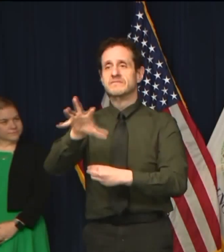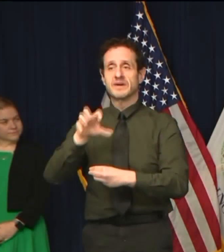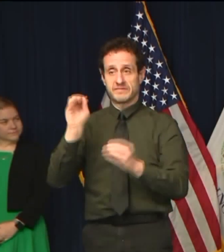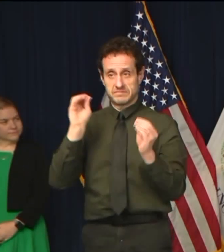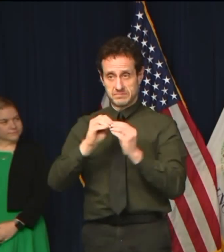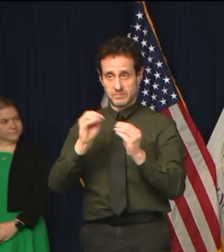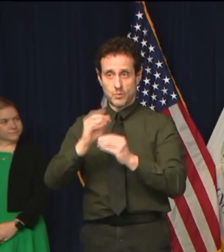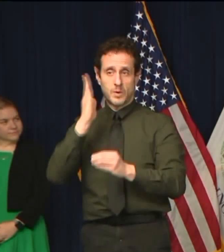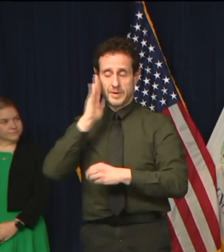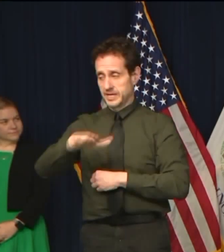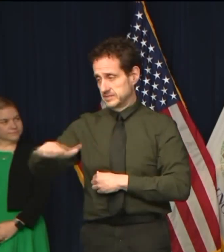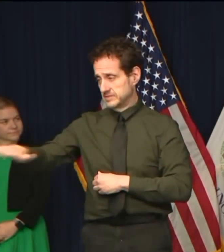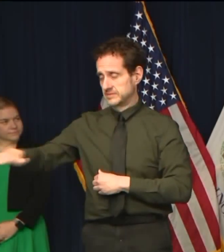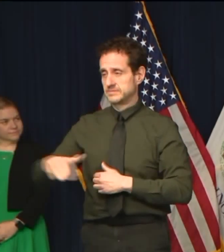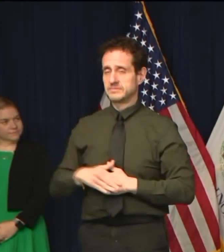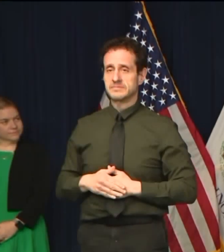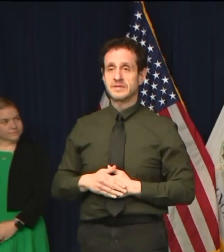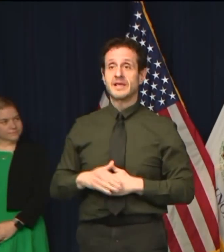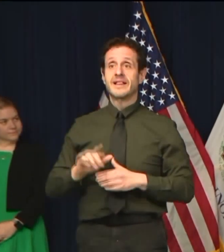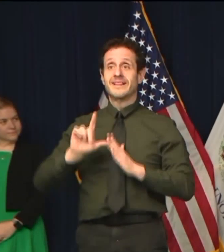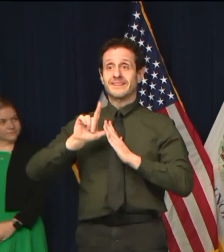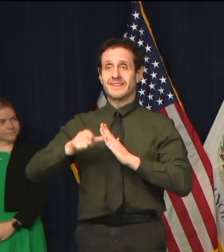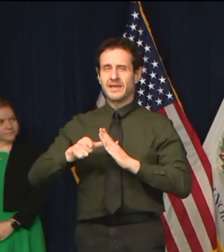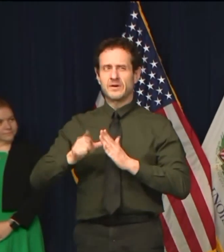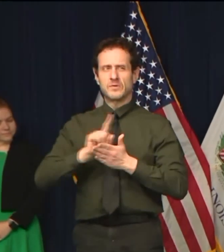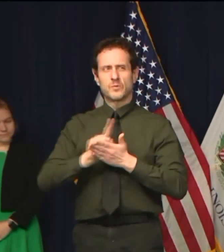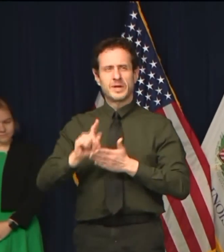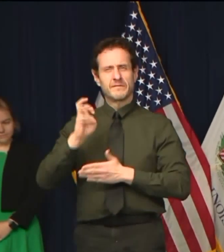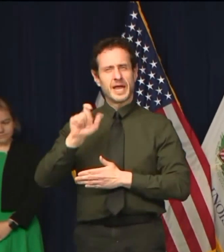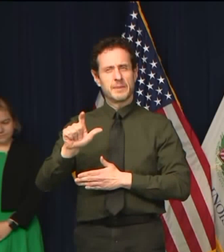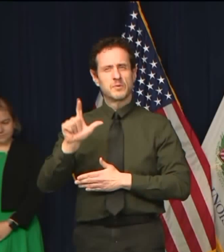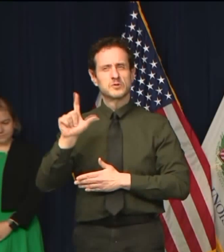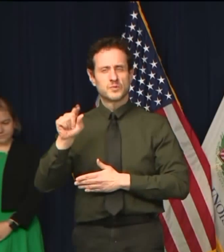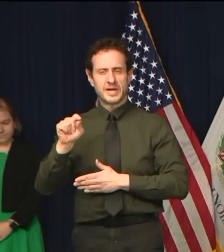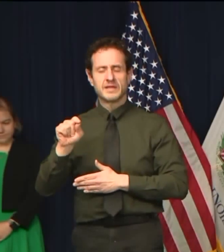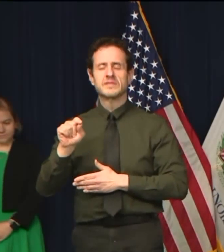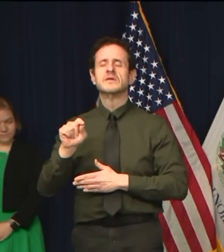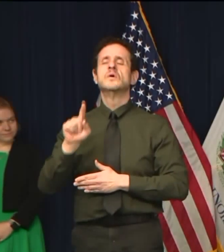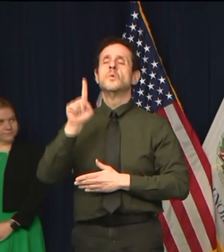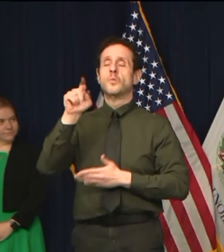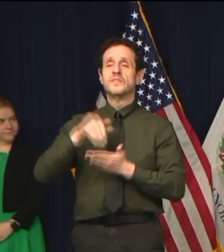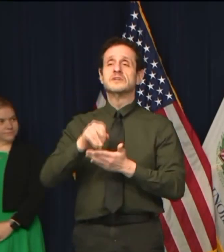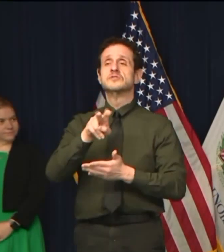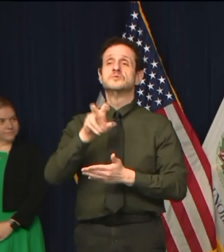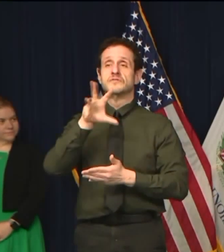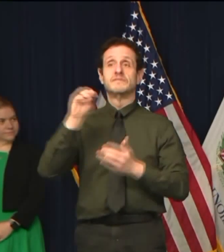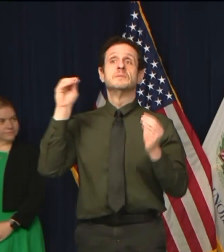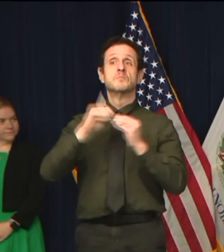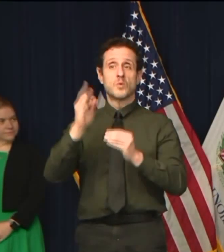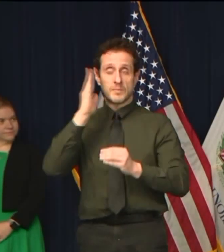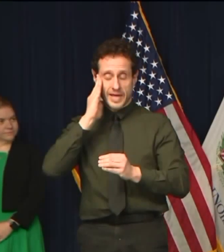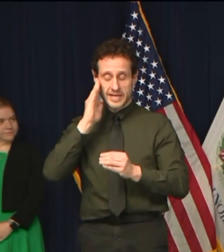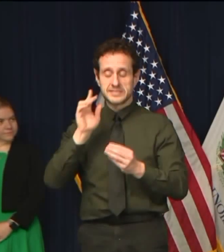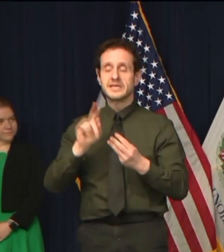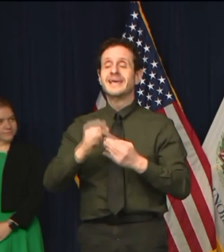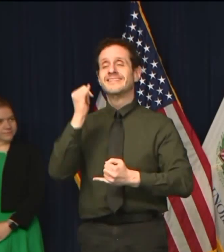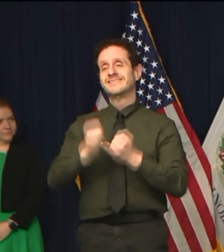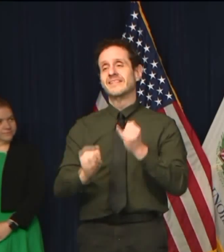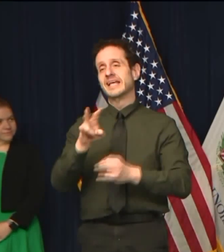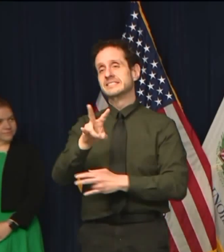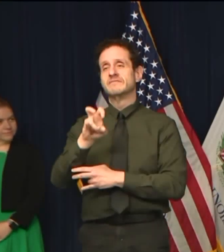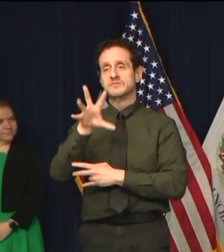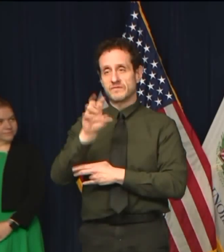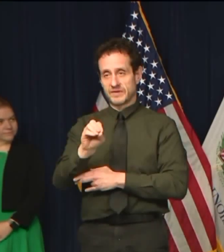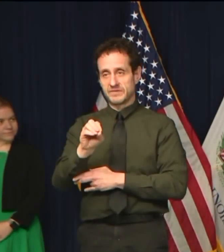next 1,250 by the week of April 20th, and the final 750 acute care beds by